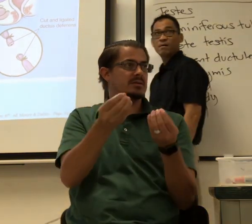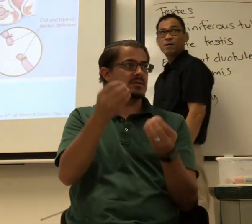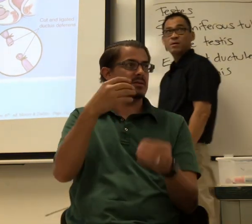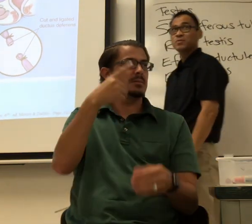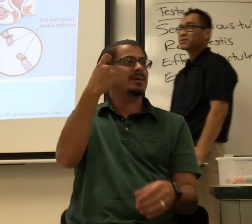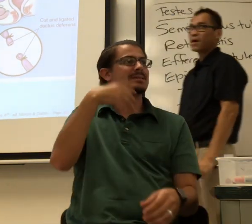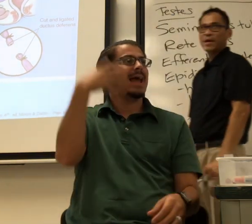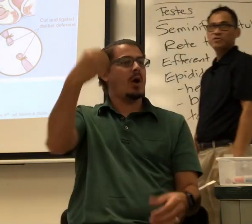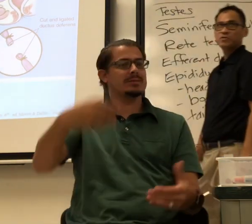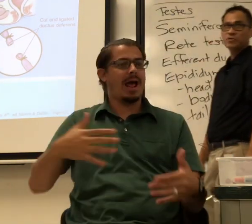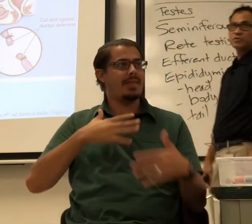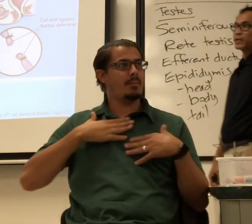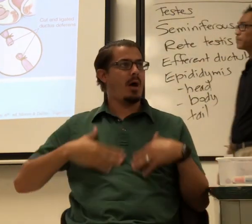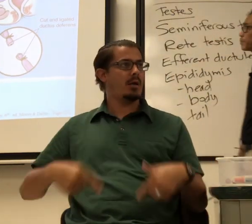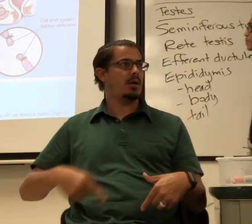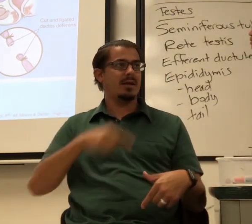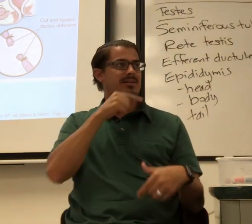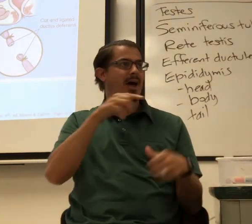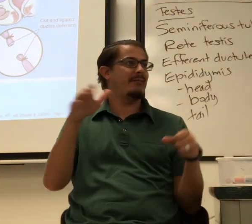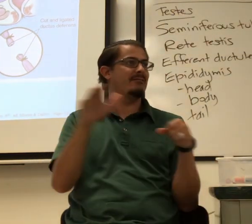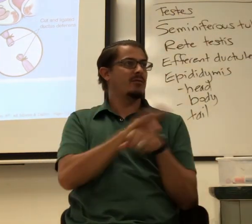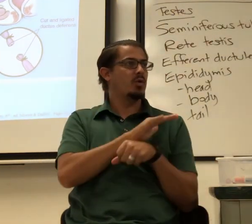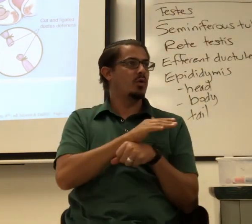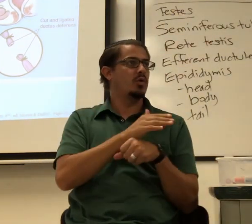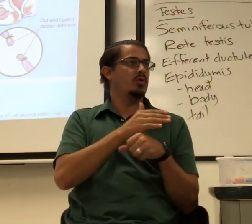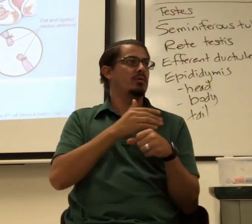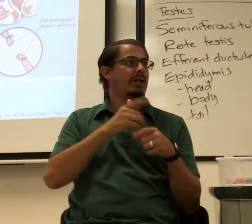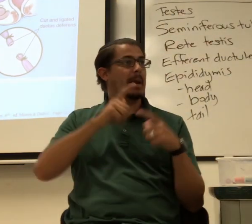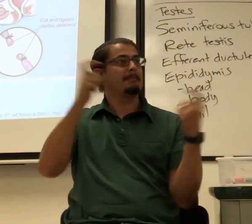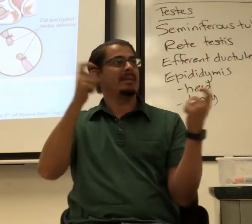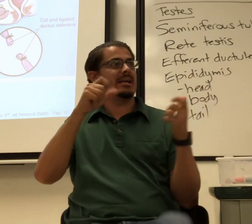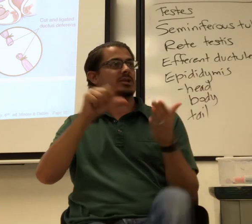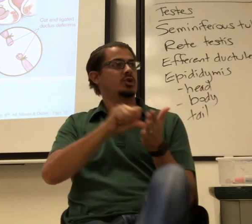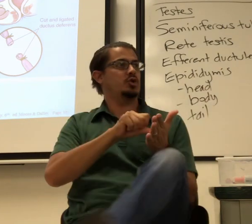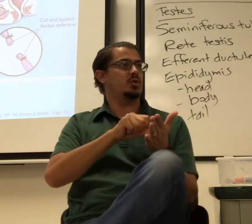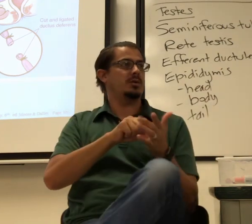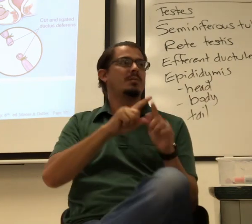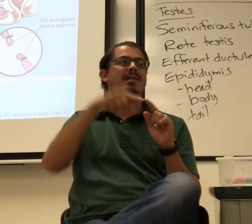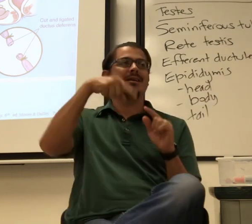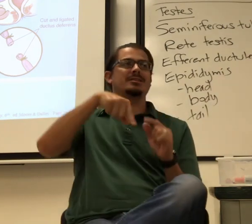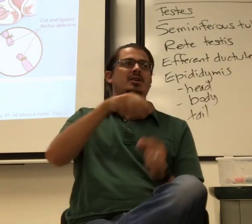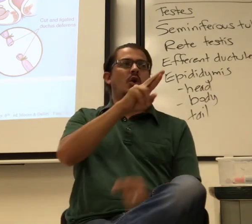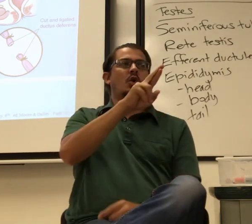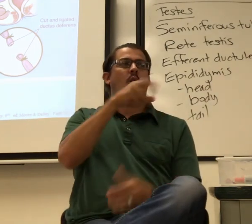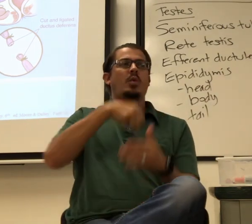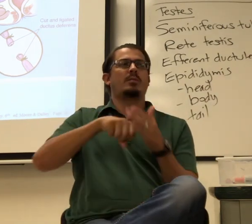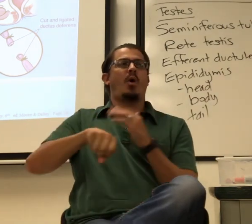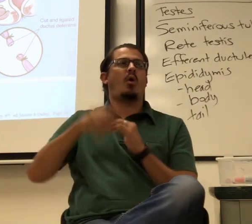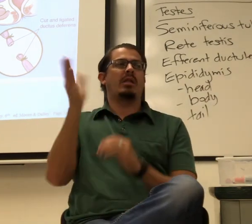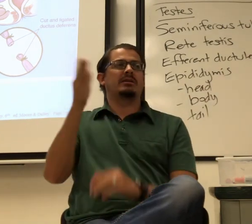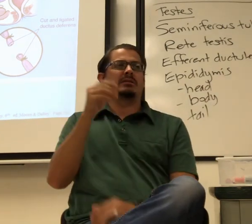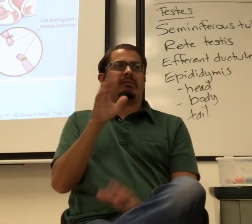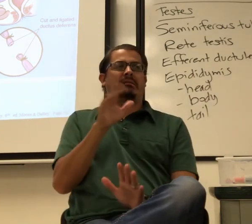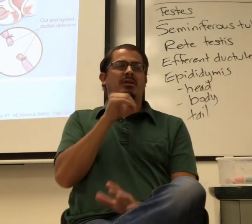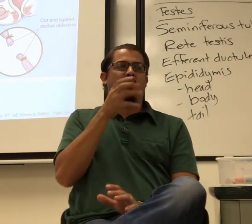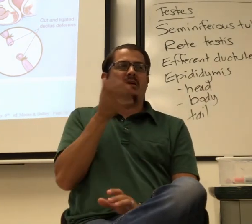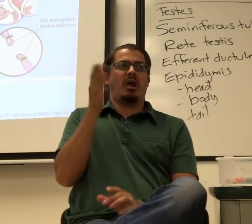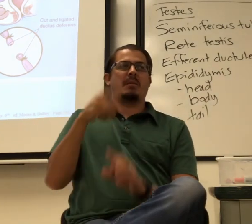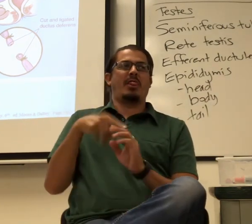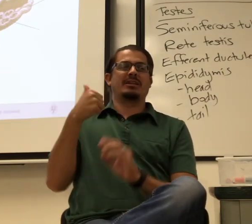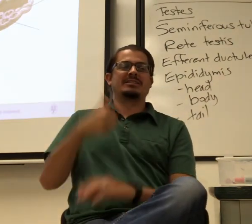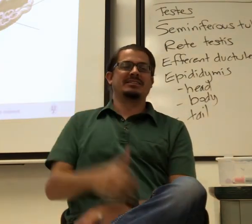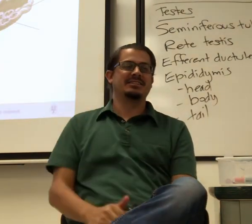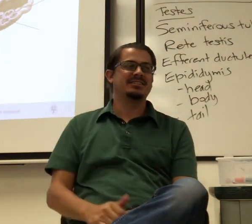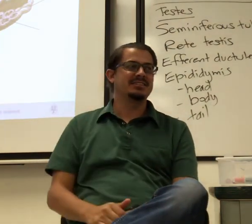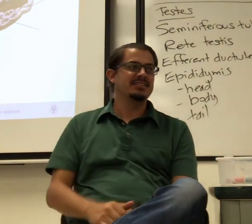cavity, so it's not major surgery. But this is a Repro lecture, so we don't want to talk about this, but I just wanted to give that